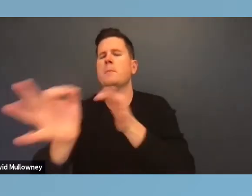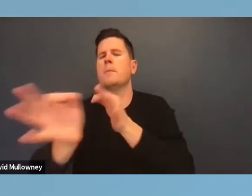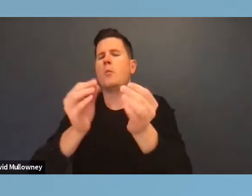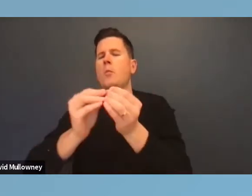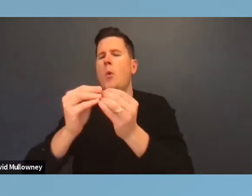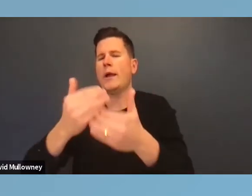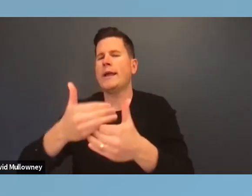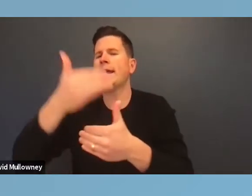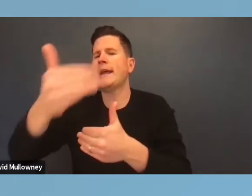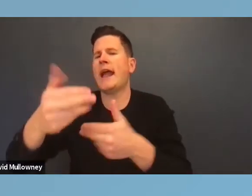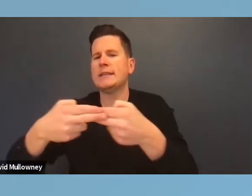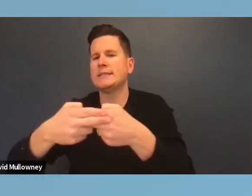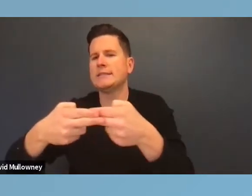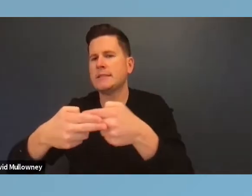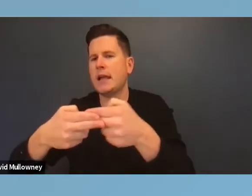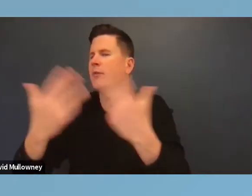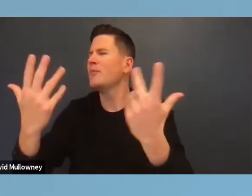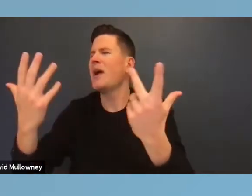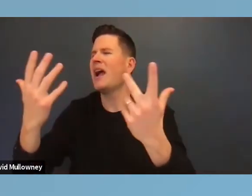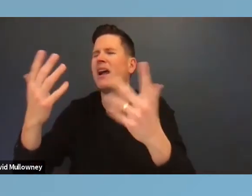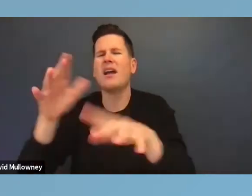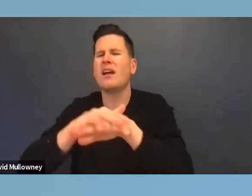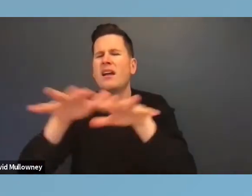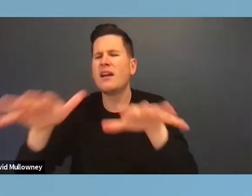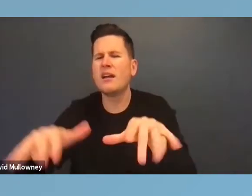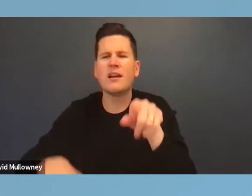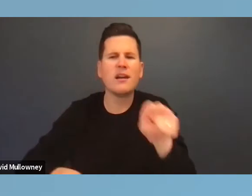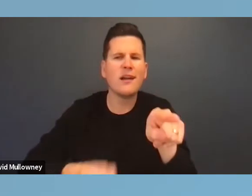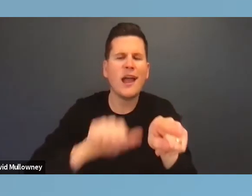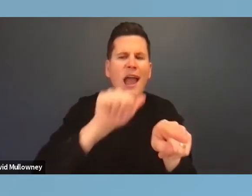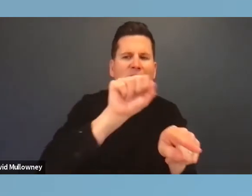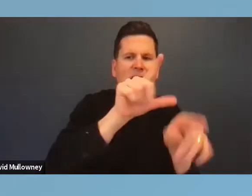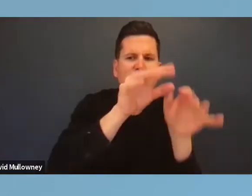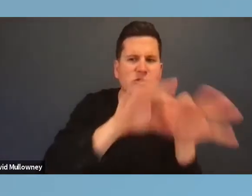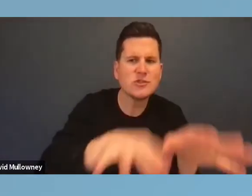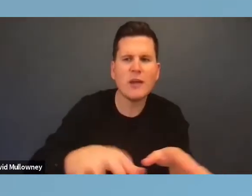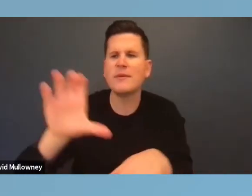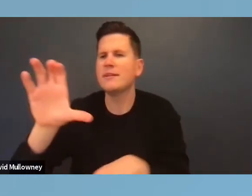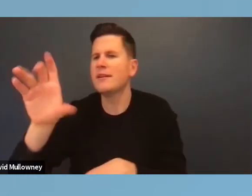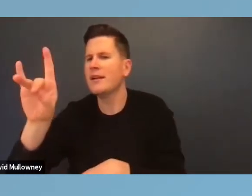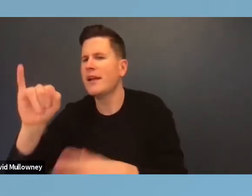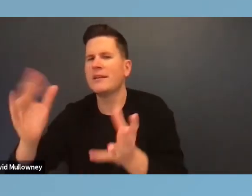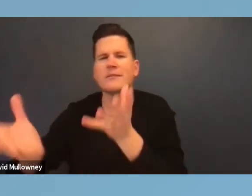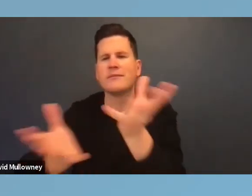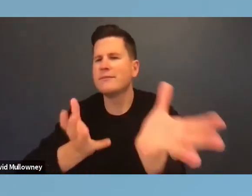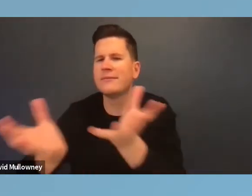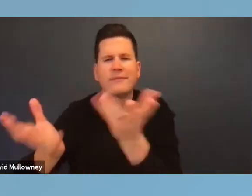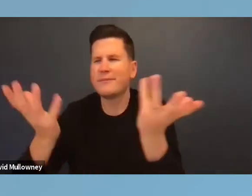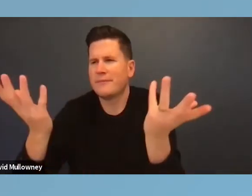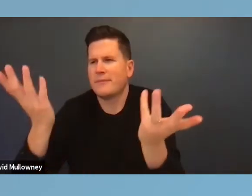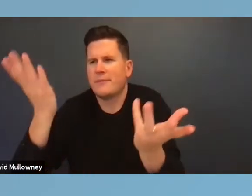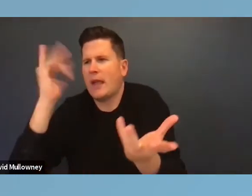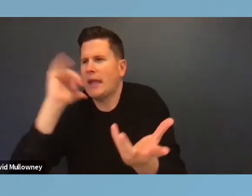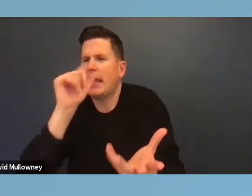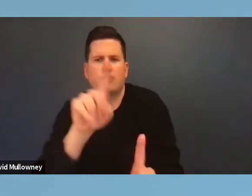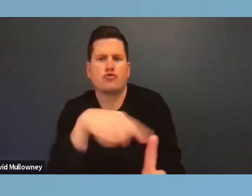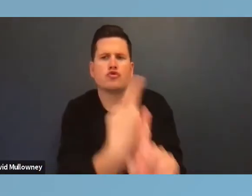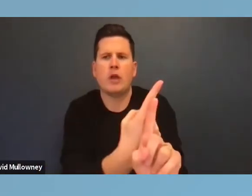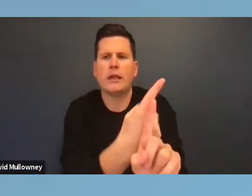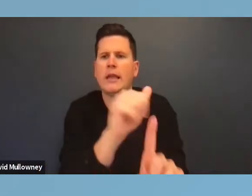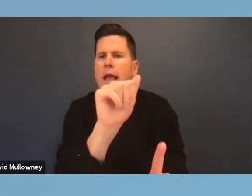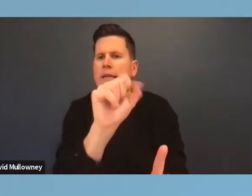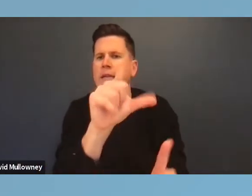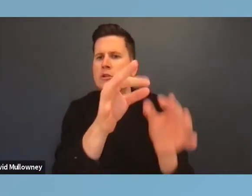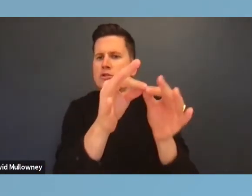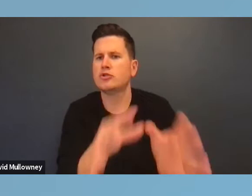appointment, but I will explain that more in the next slide, what exactly an ASL interpreter does differently than a CDI, and why